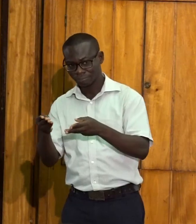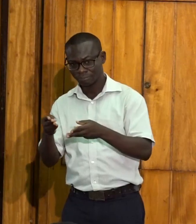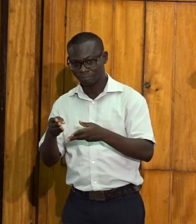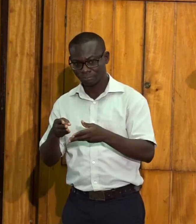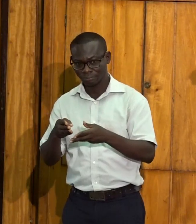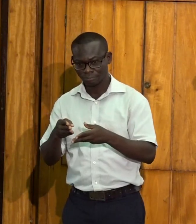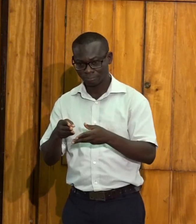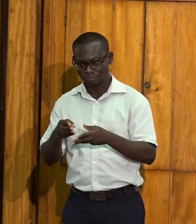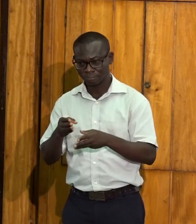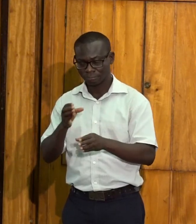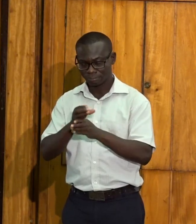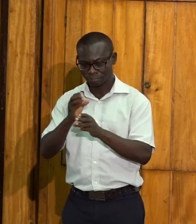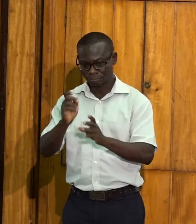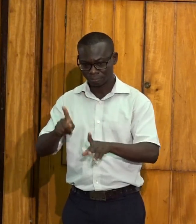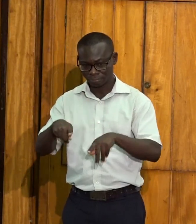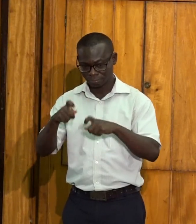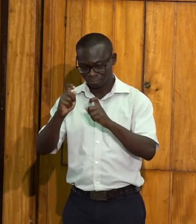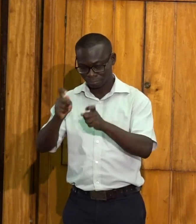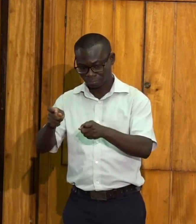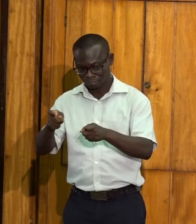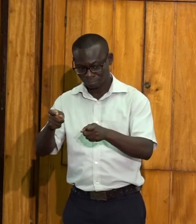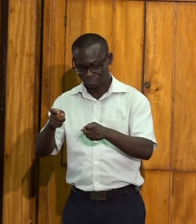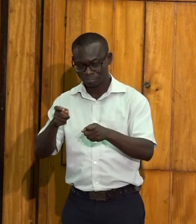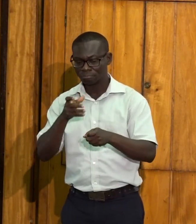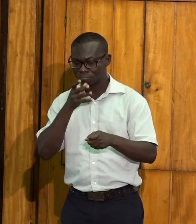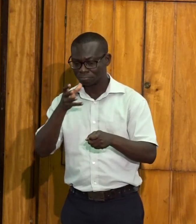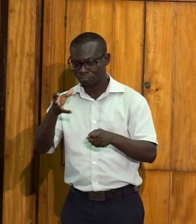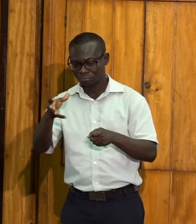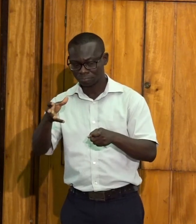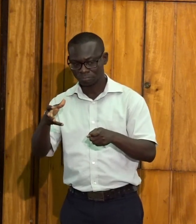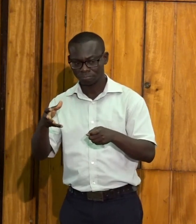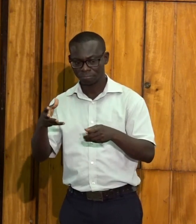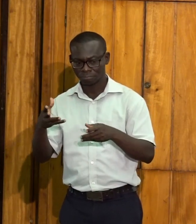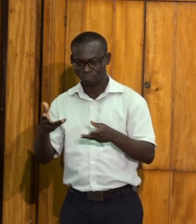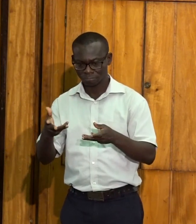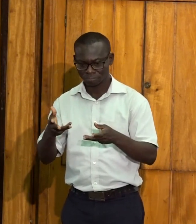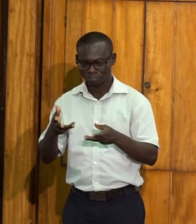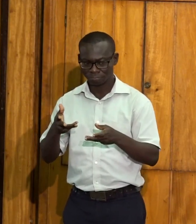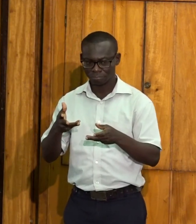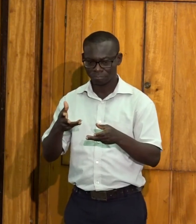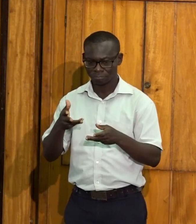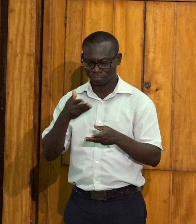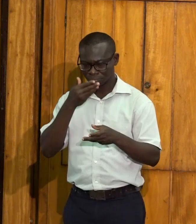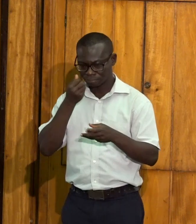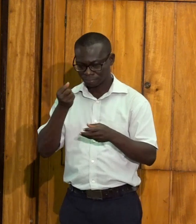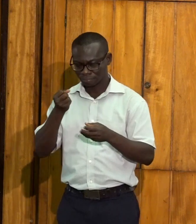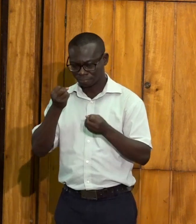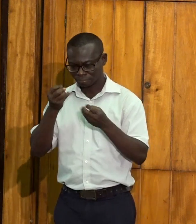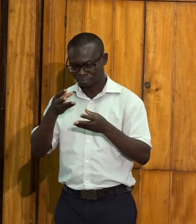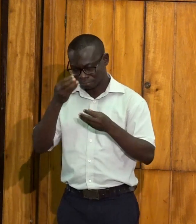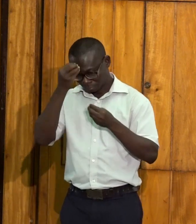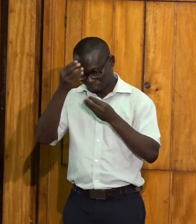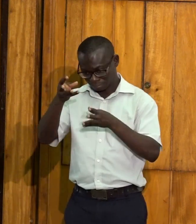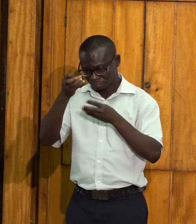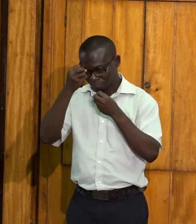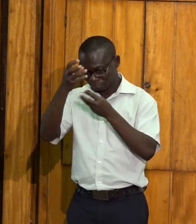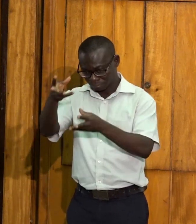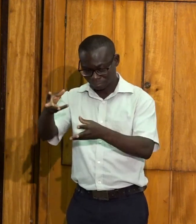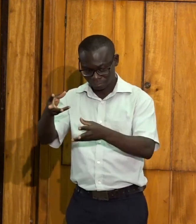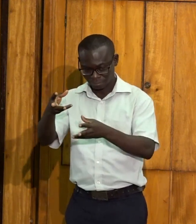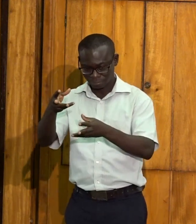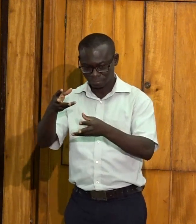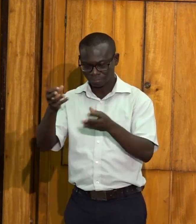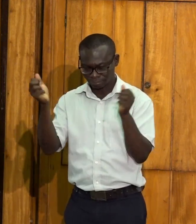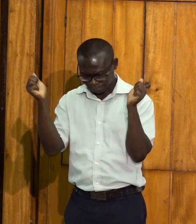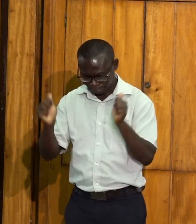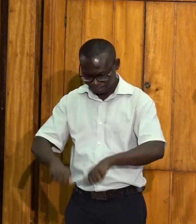a caregiver, a grandmother, that gives them basics, but enough information that they are